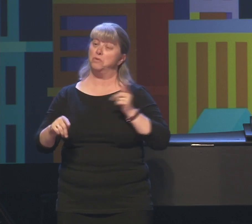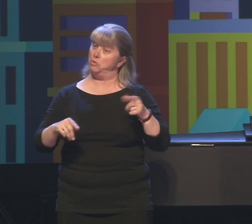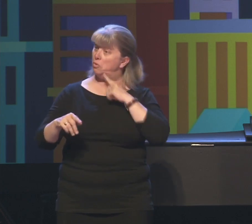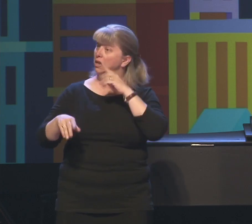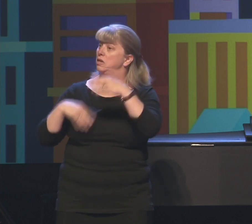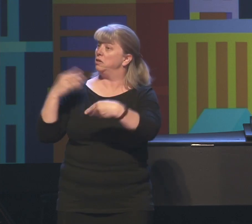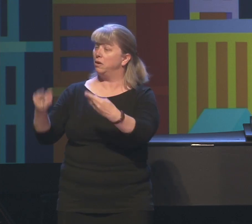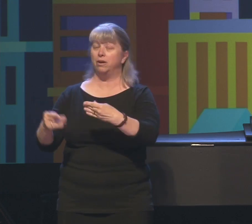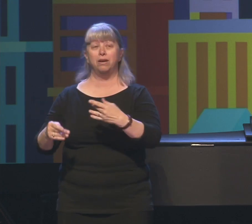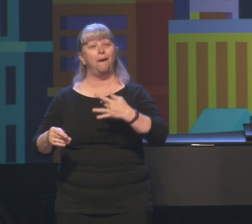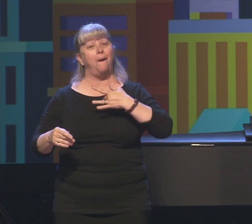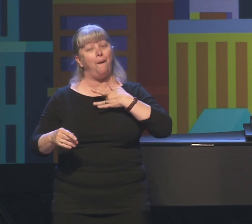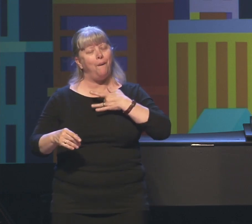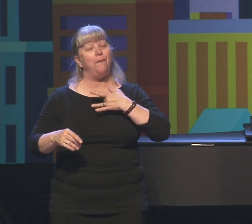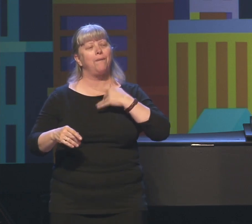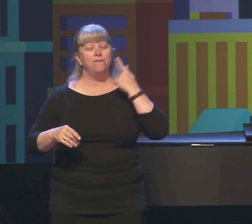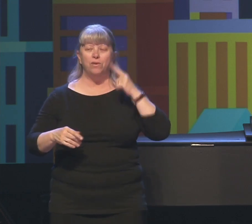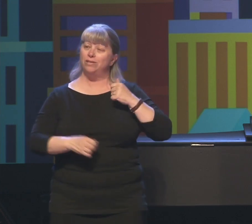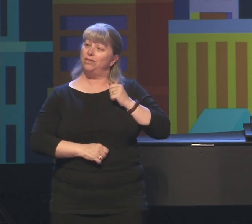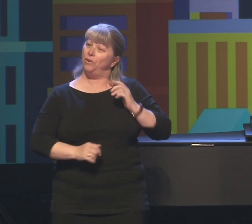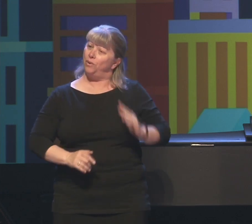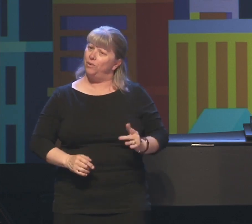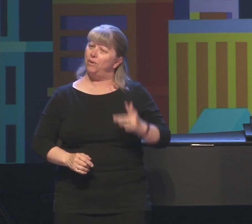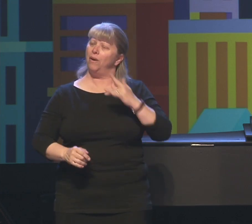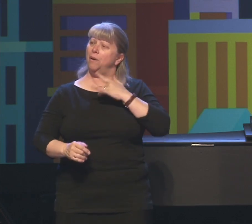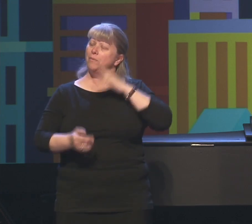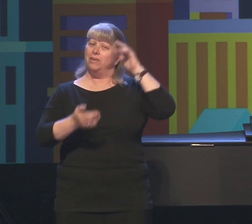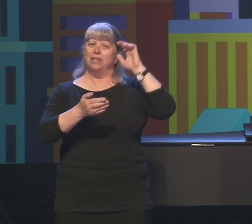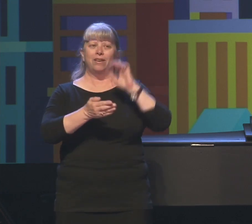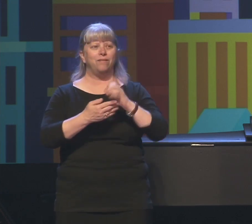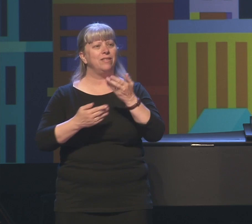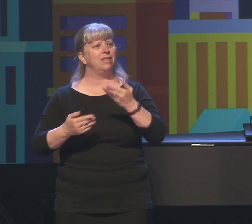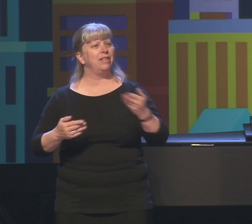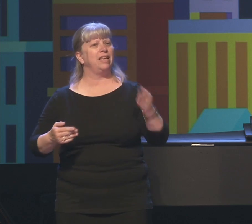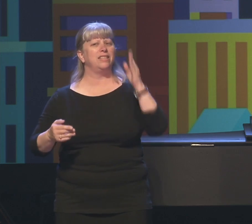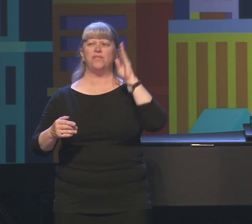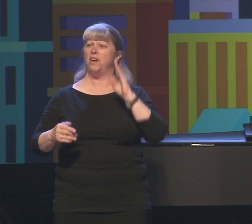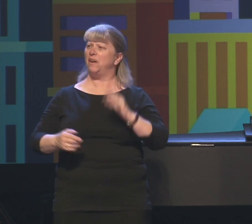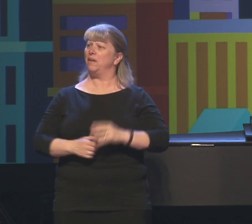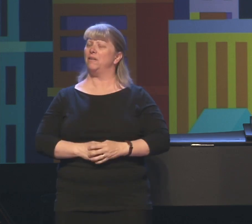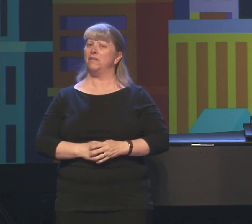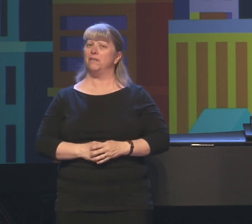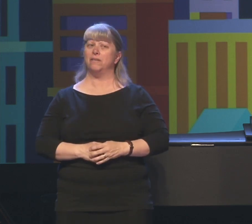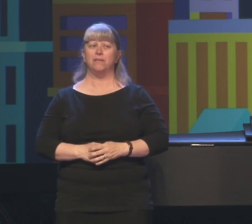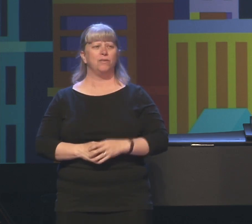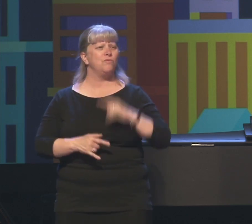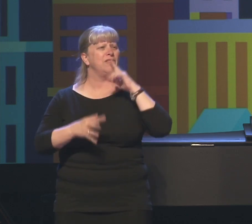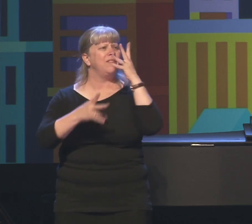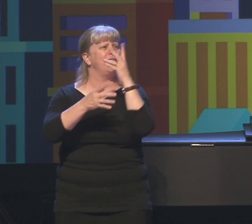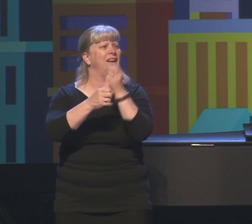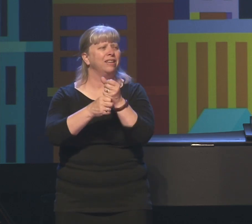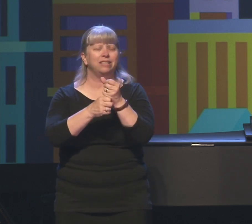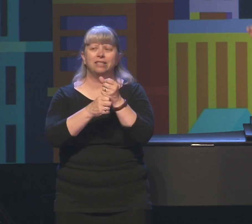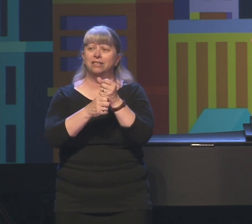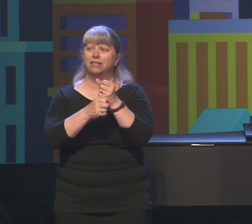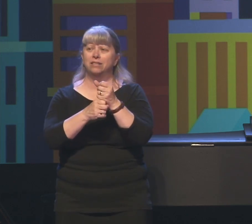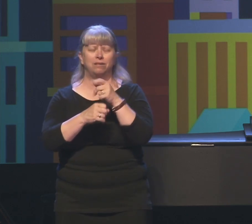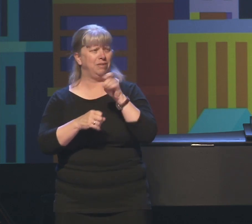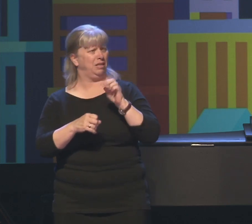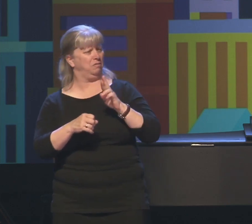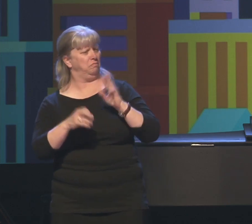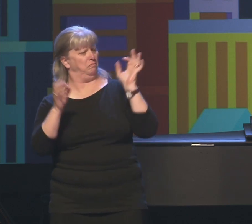there's this heart in the centurion, there's this heart in Cornelius for the things of God. And what's fascinating is, Peter doesn't